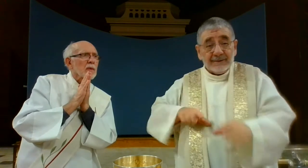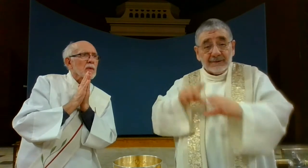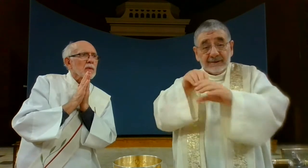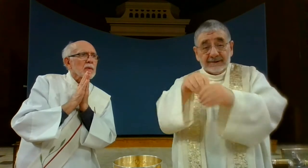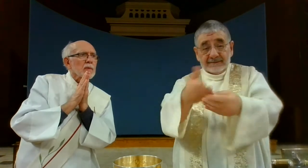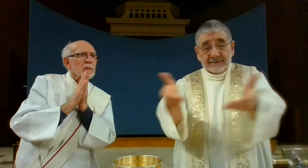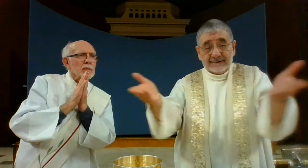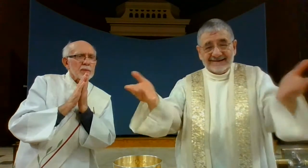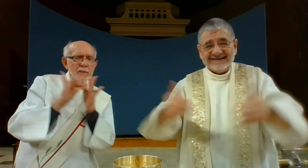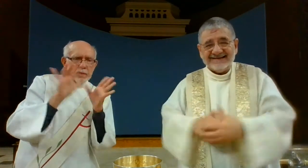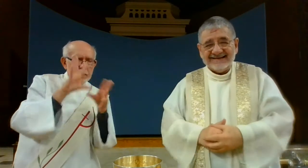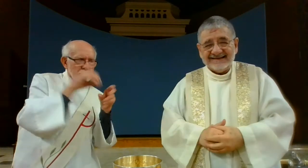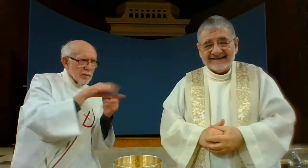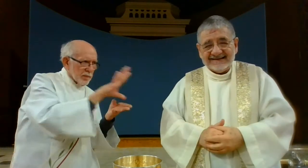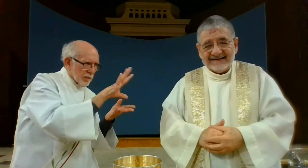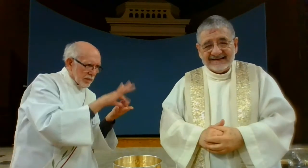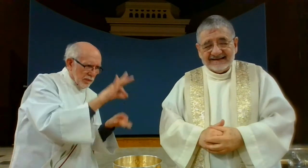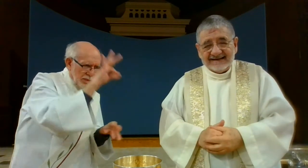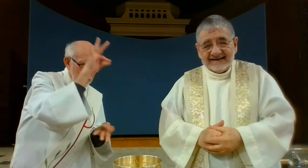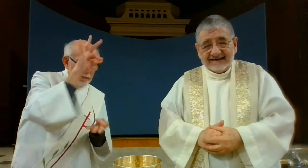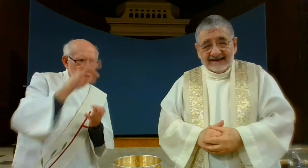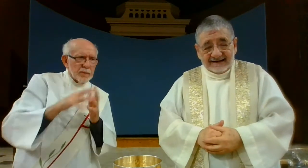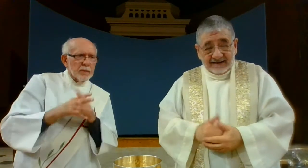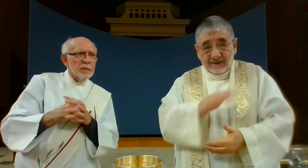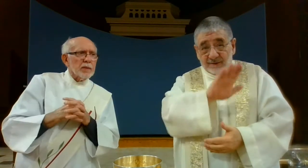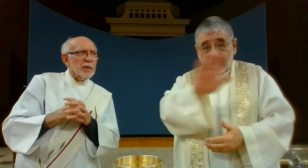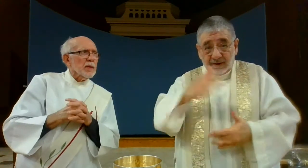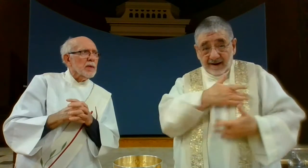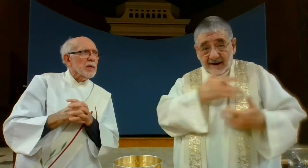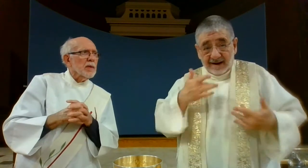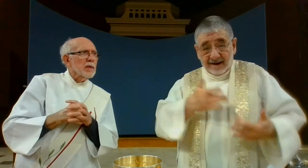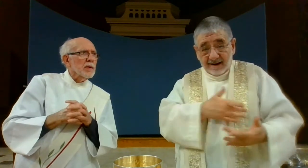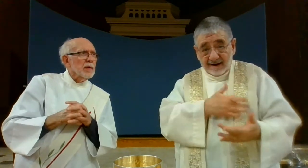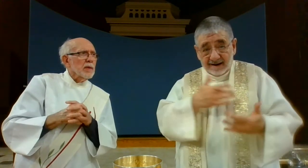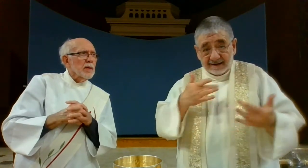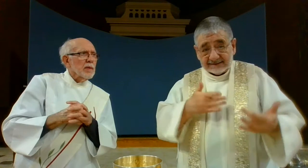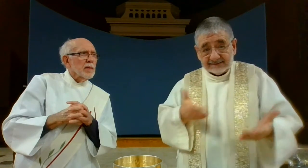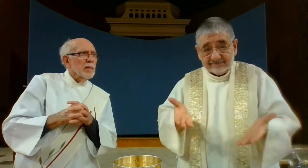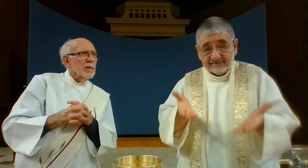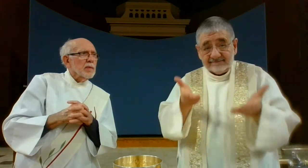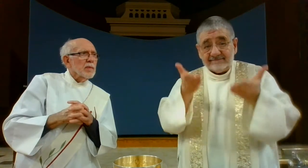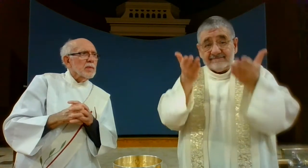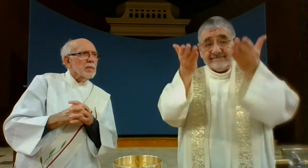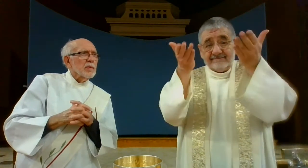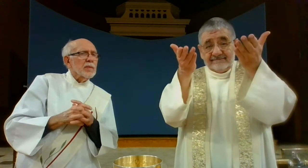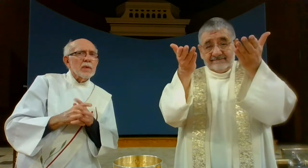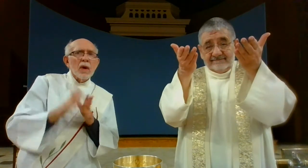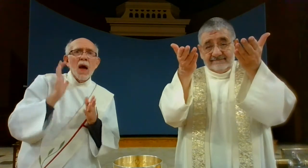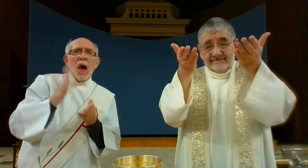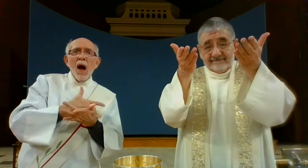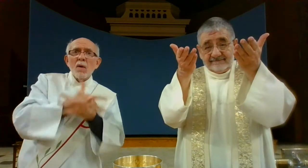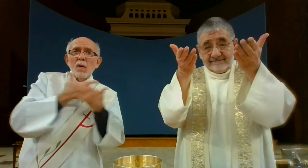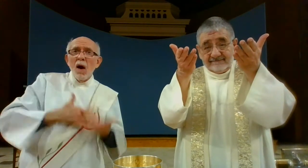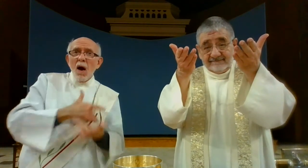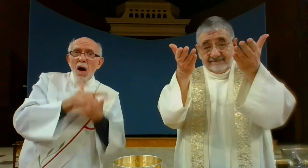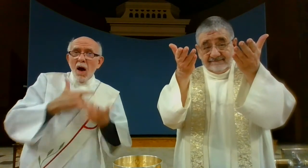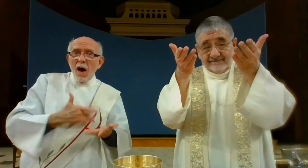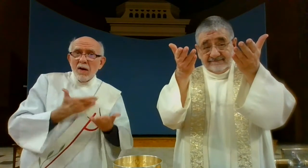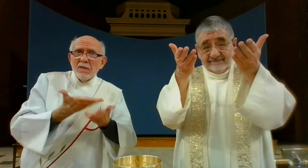The Lord be with you and with your spirit. Lift up your hearts. We lift them